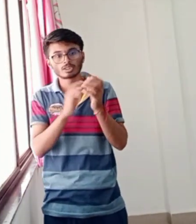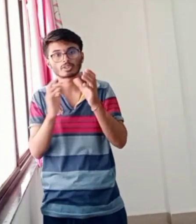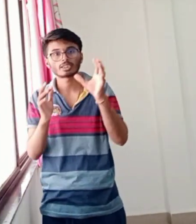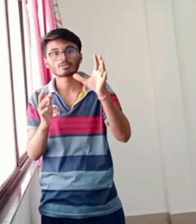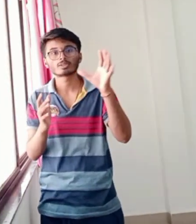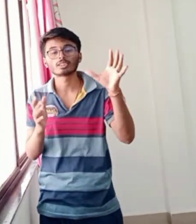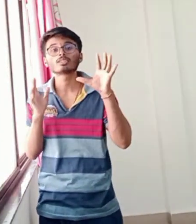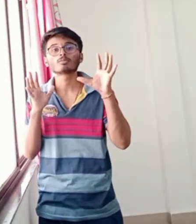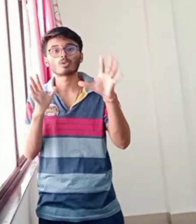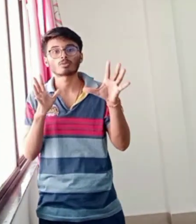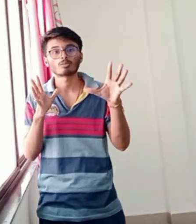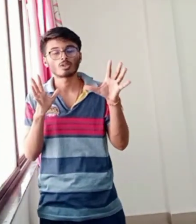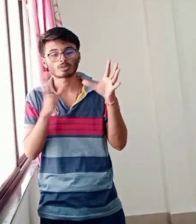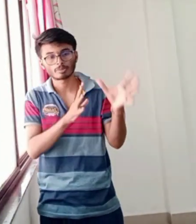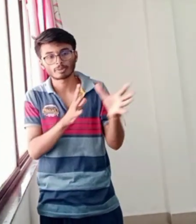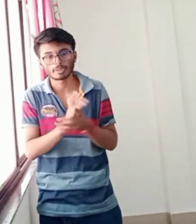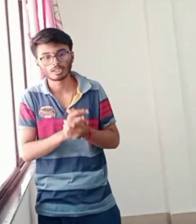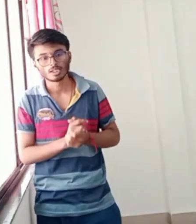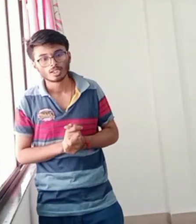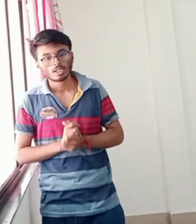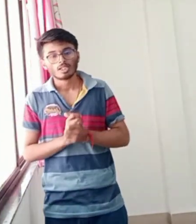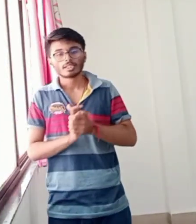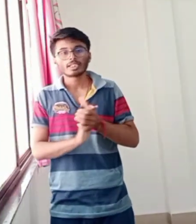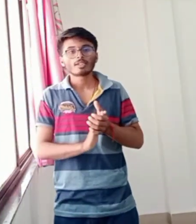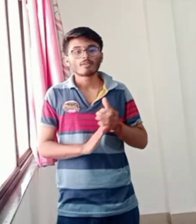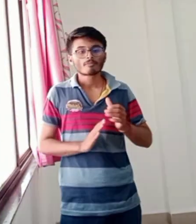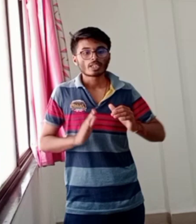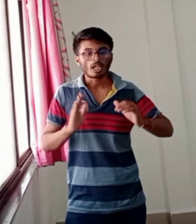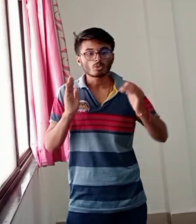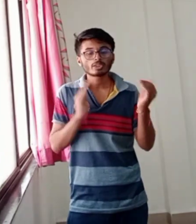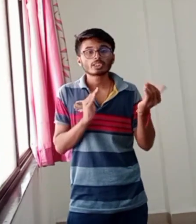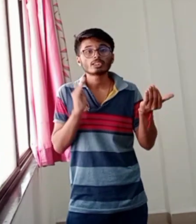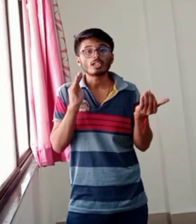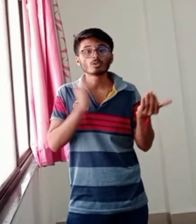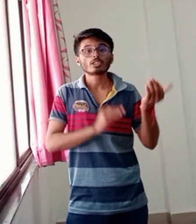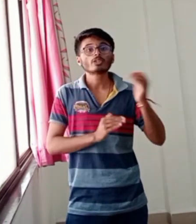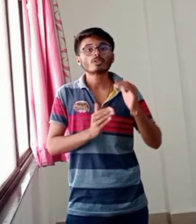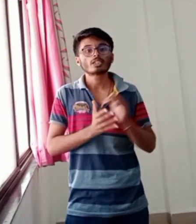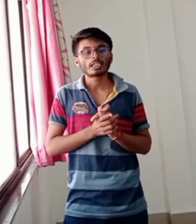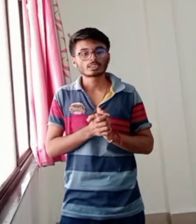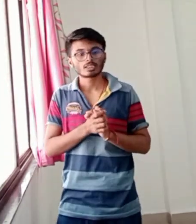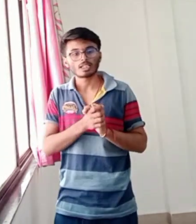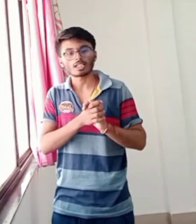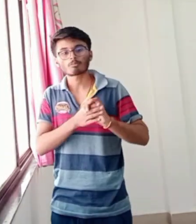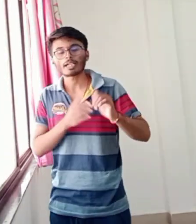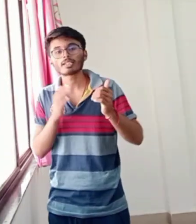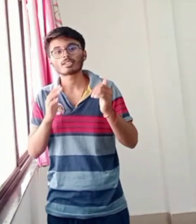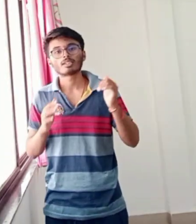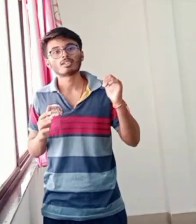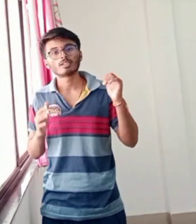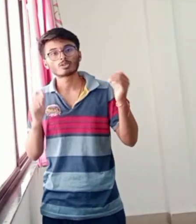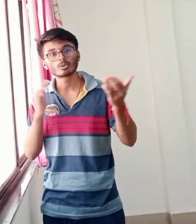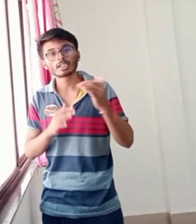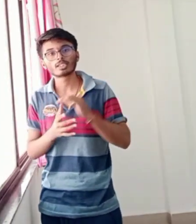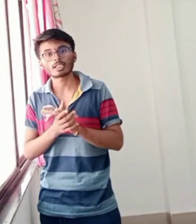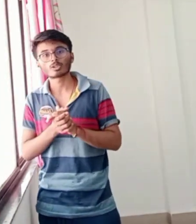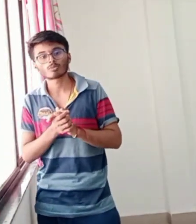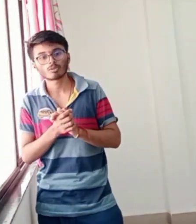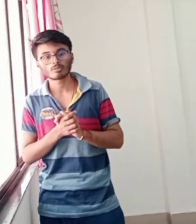nucleotide is formed or prepared. Then how the nucleotides are bind together and to form